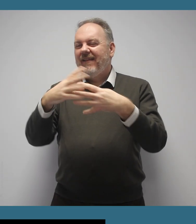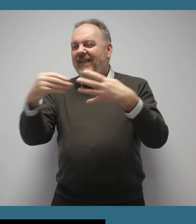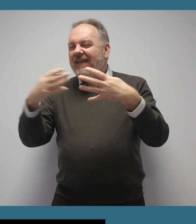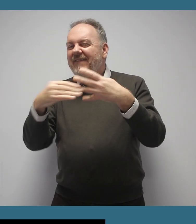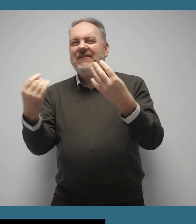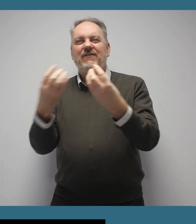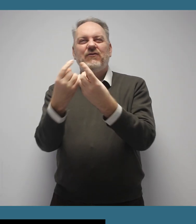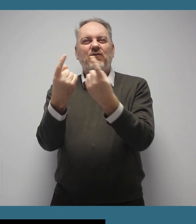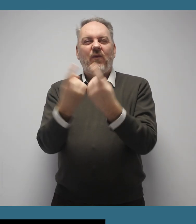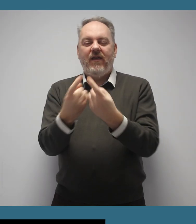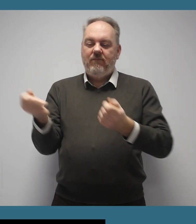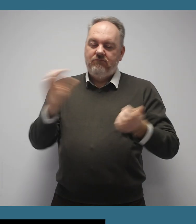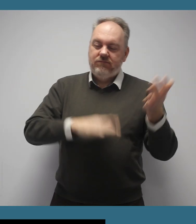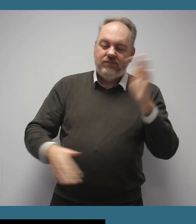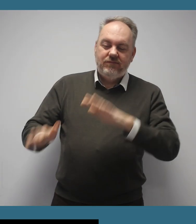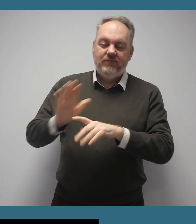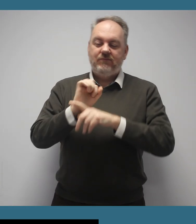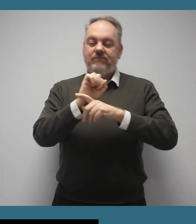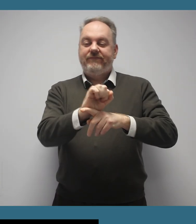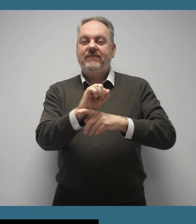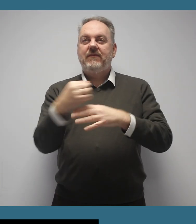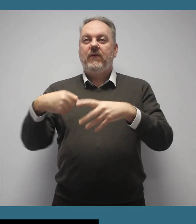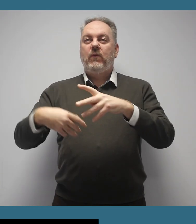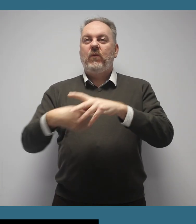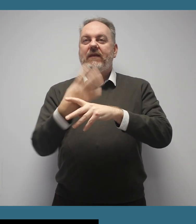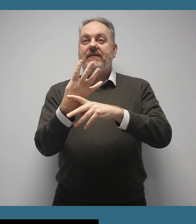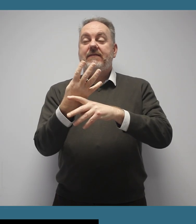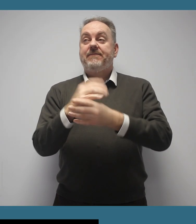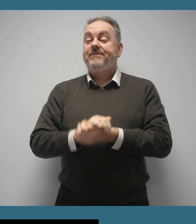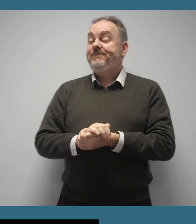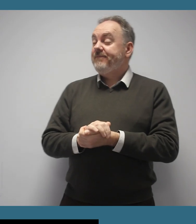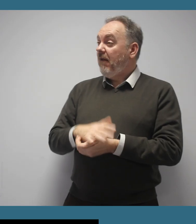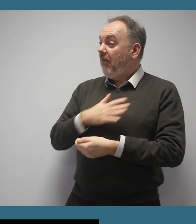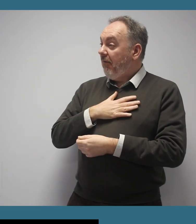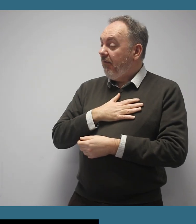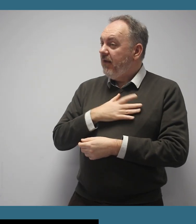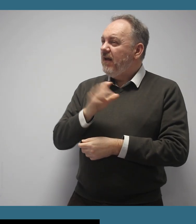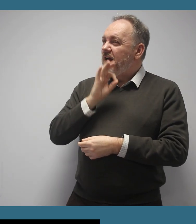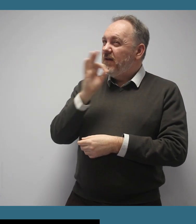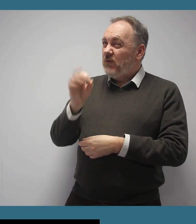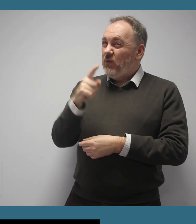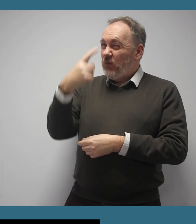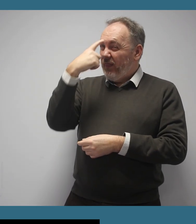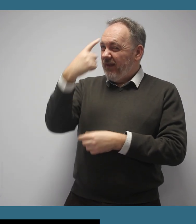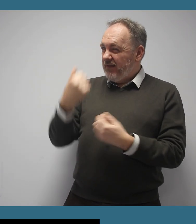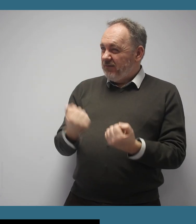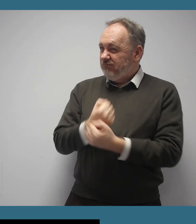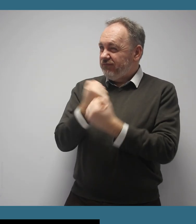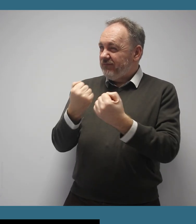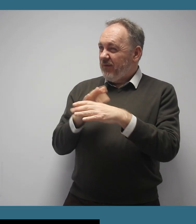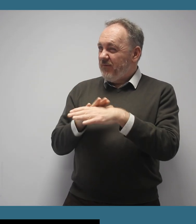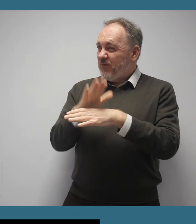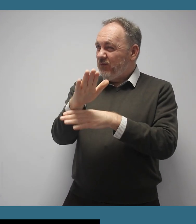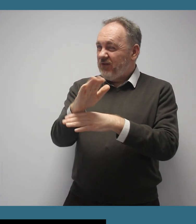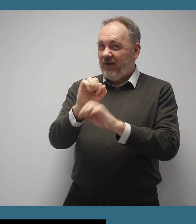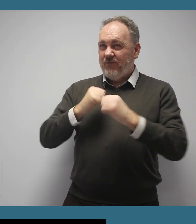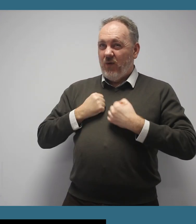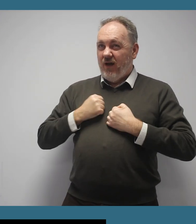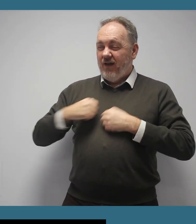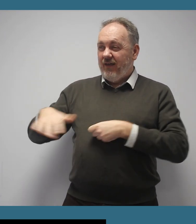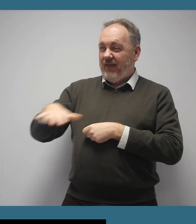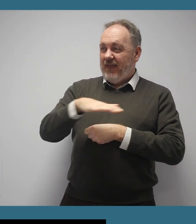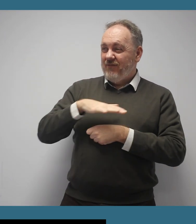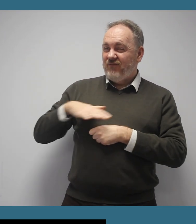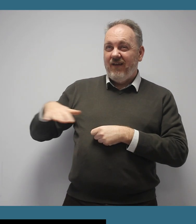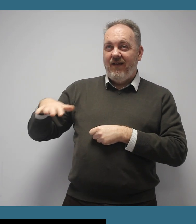this as a legacy for the town? Oh, absolutely. It's incredibly popular, and we always, because I was still